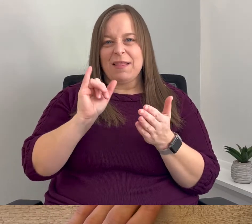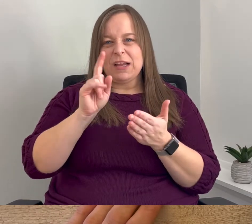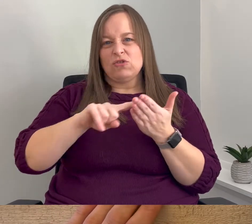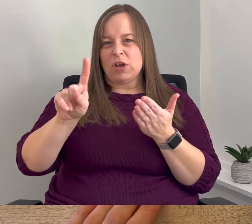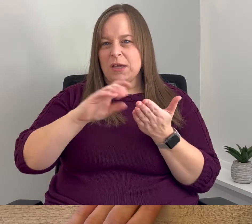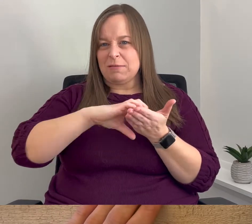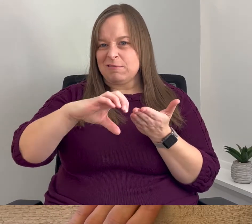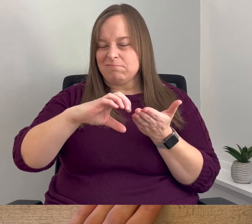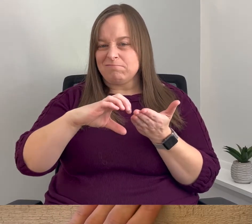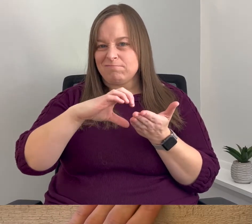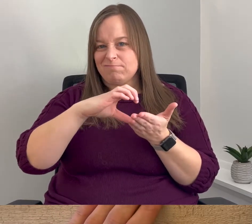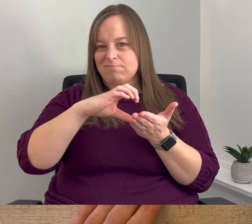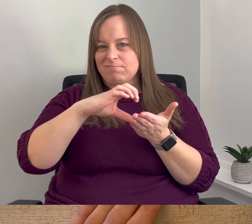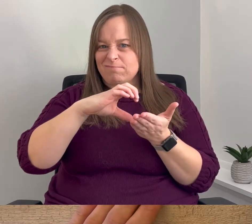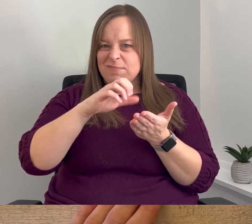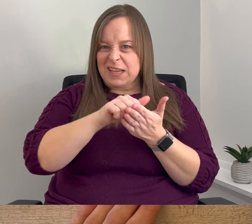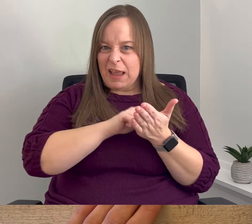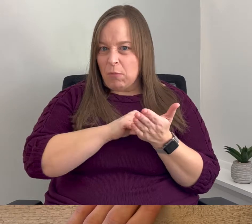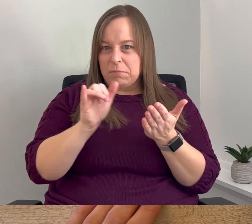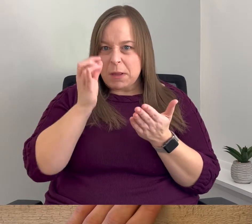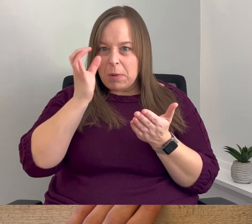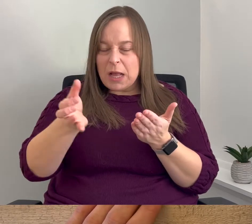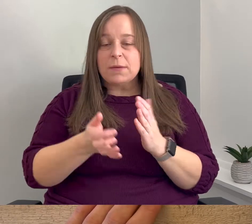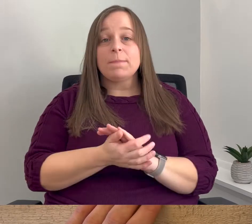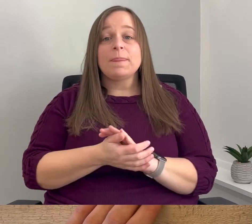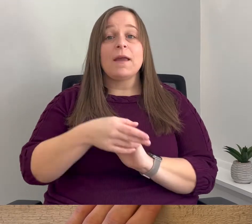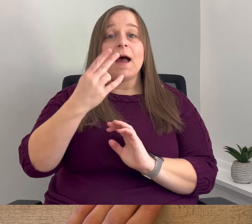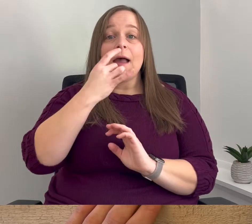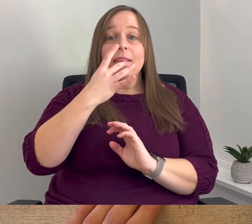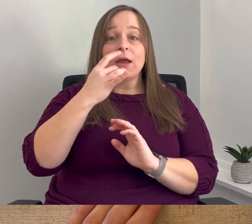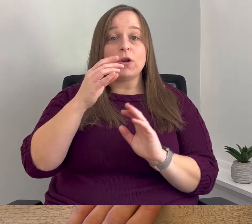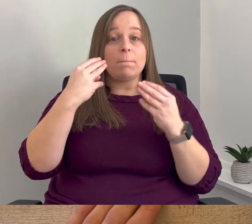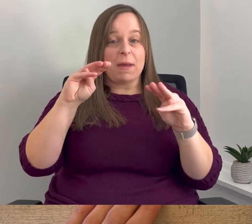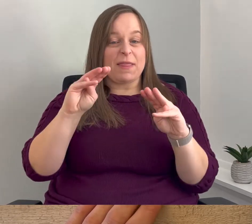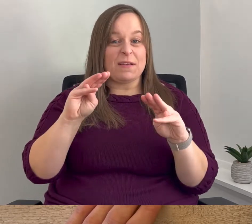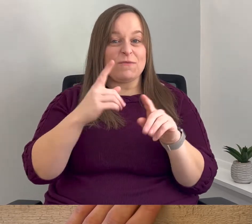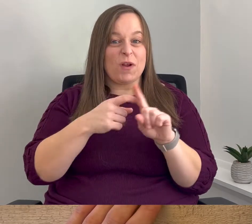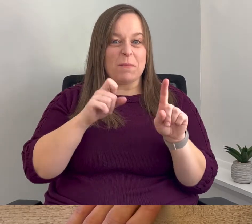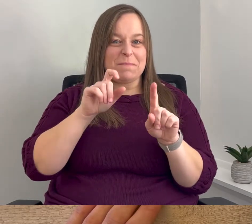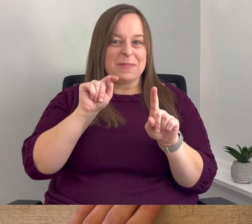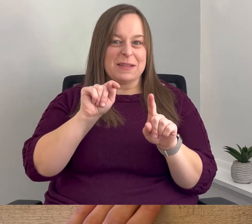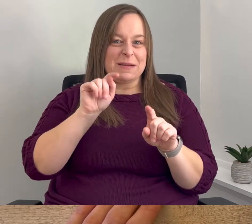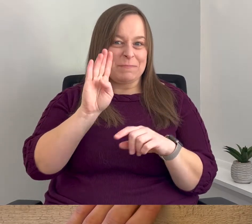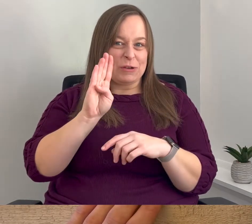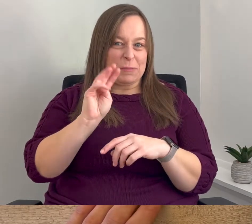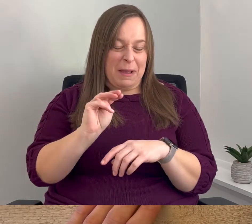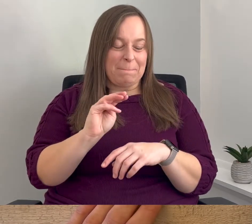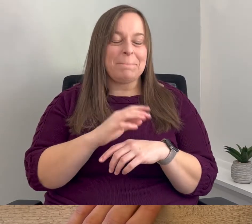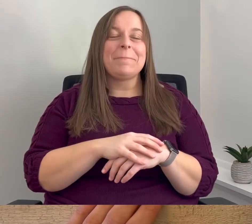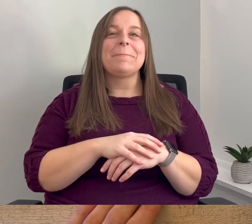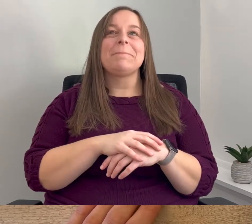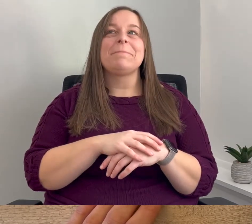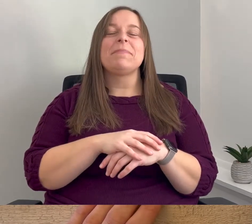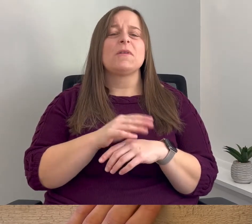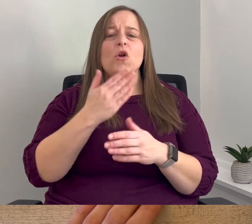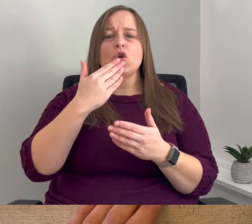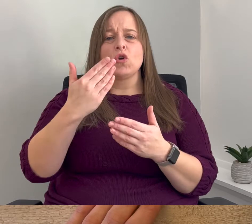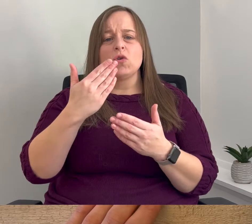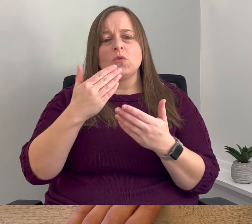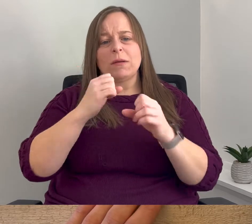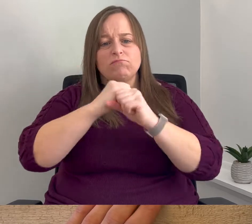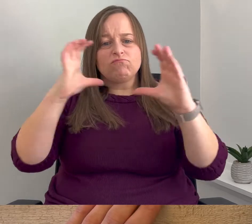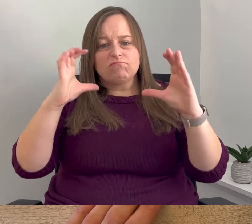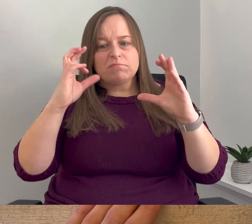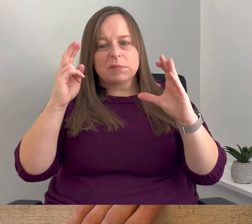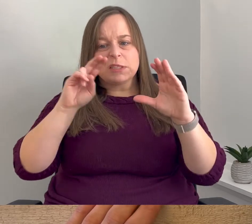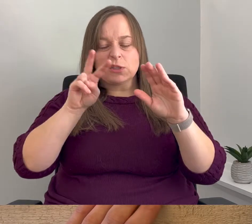here, kind of like a checking ledger. And the highlighter method that I use is from the Budget Mom.